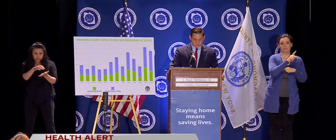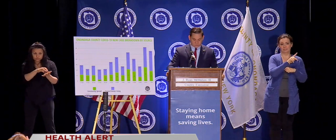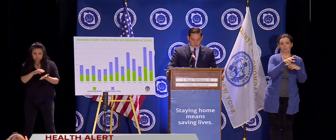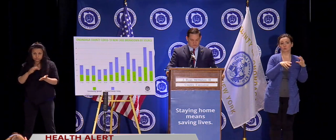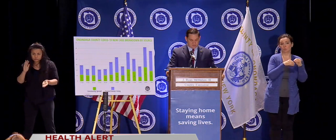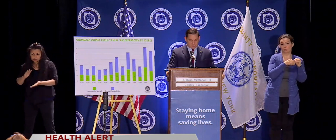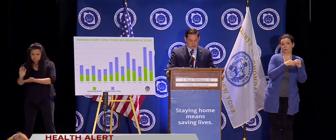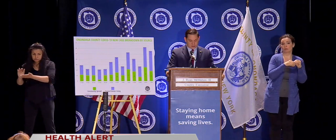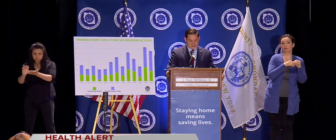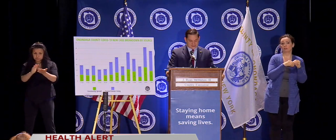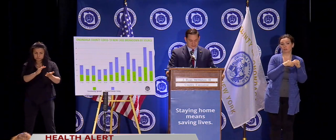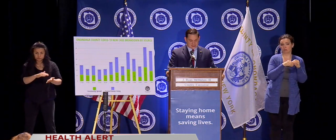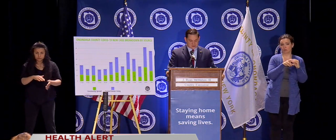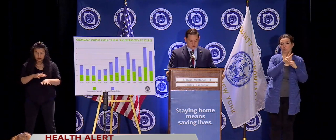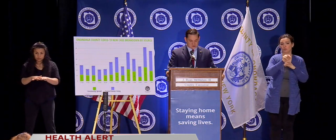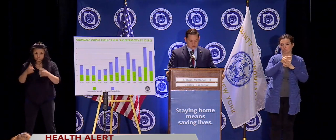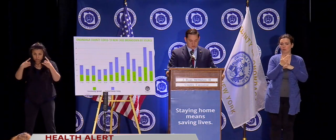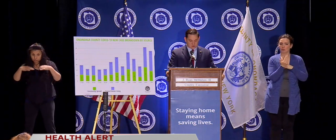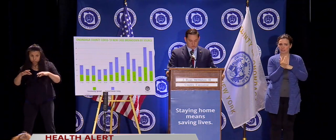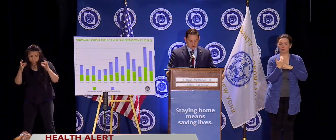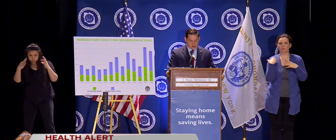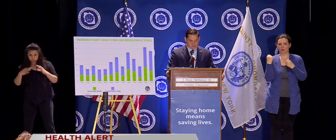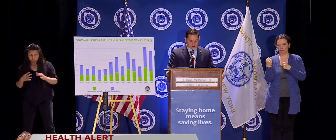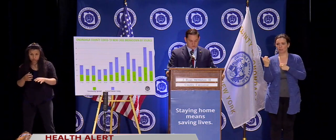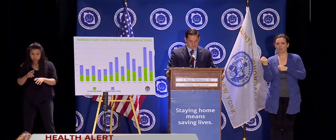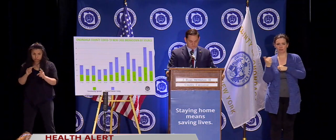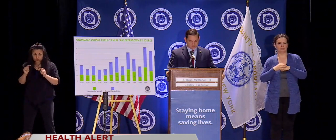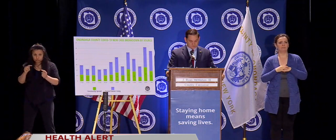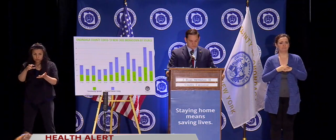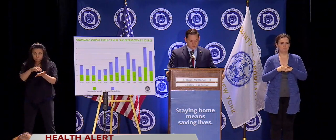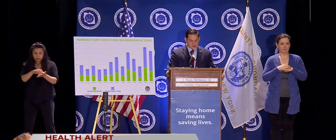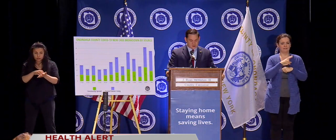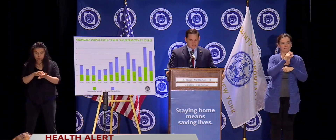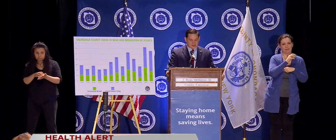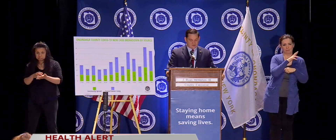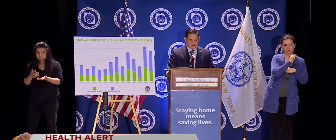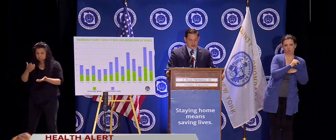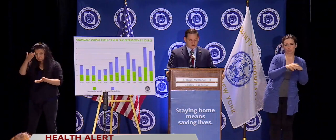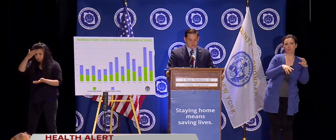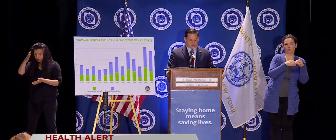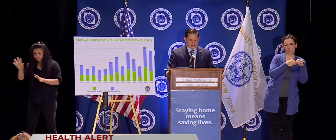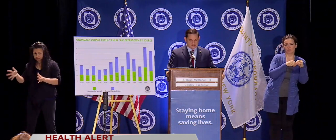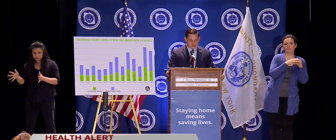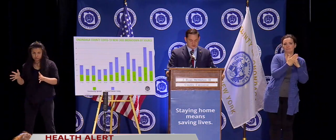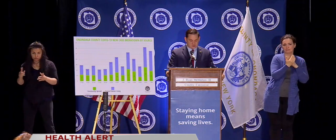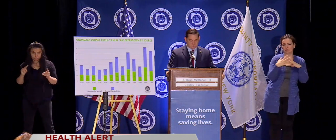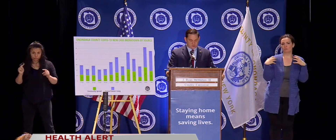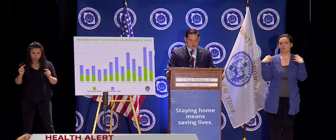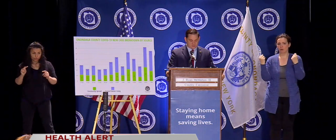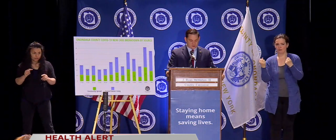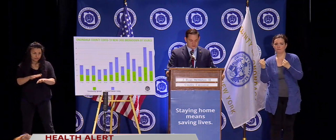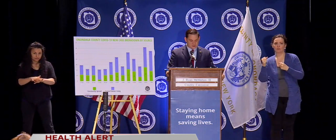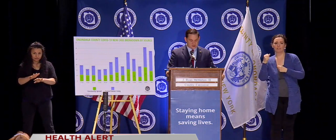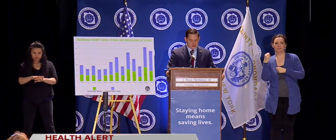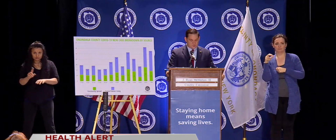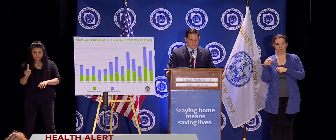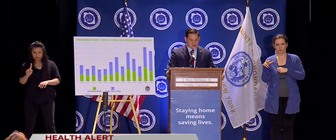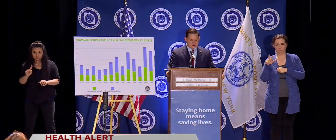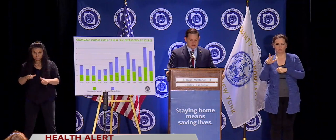recoveries. Van Buren, 10 cases, 3 recoveries. Lafayette, 4 cases, 3